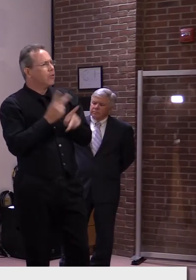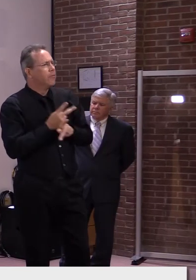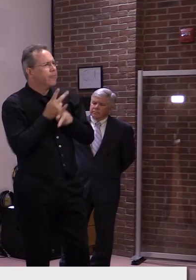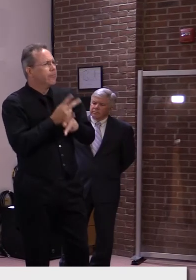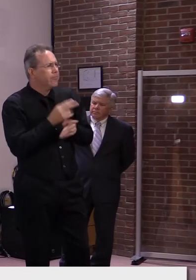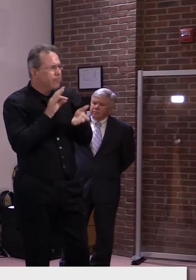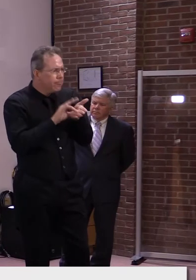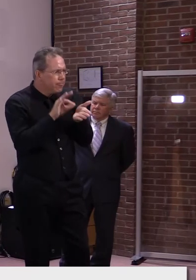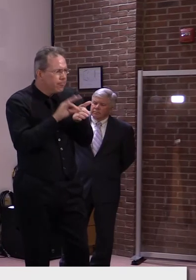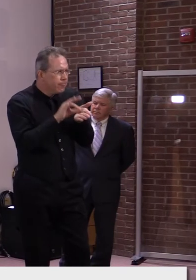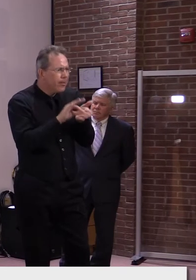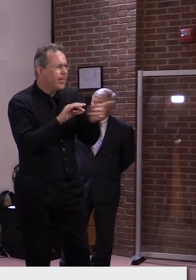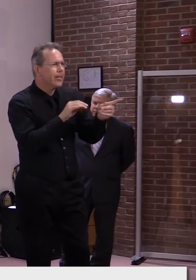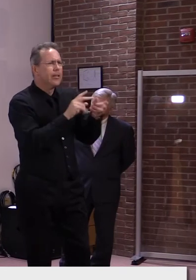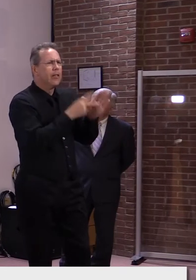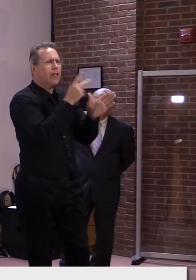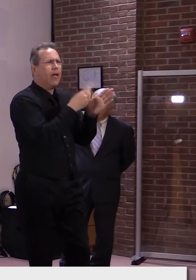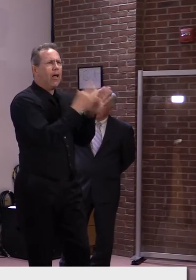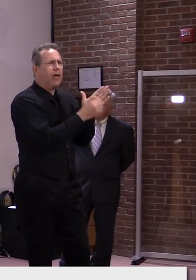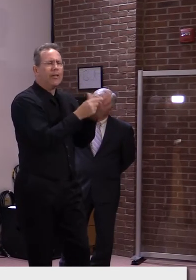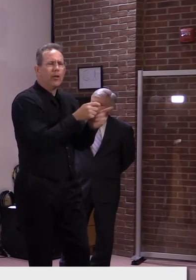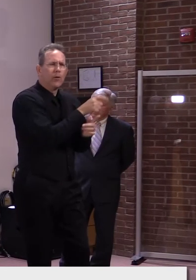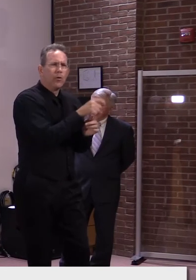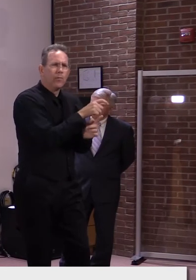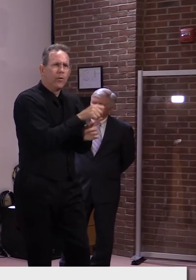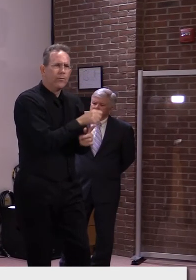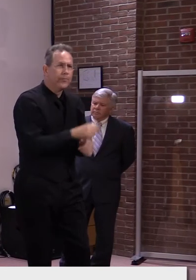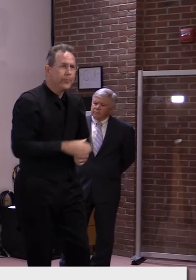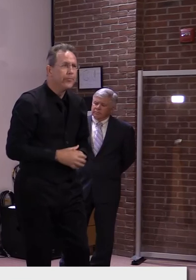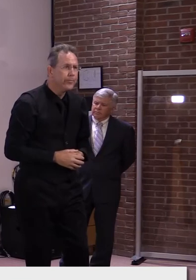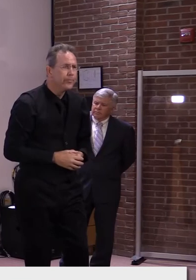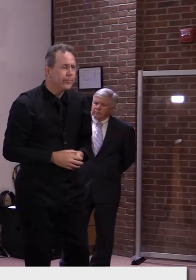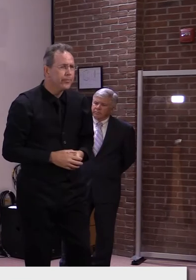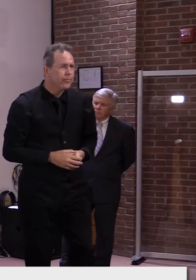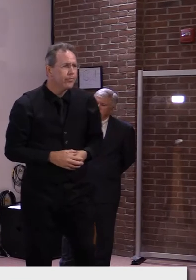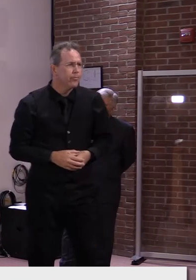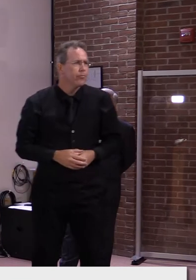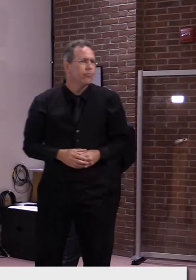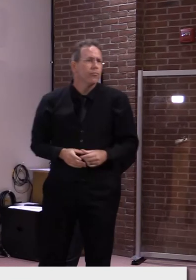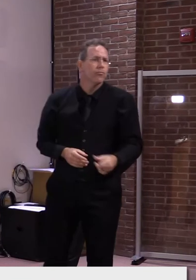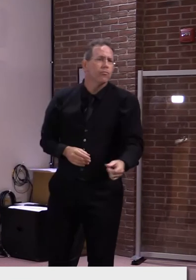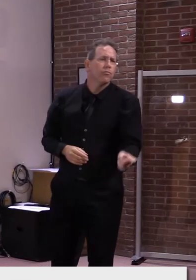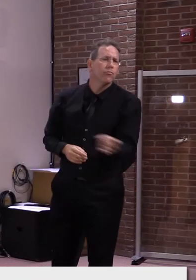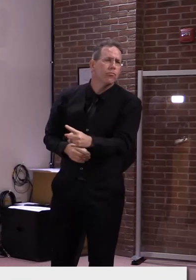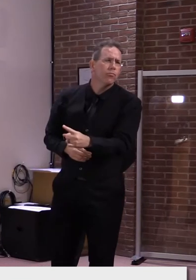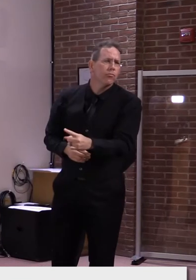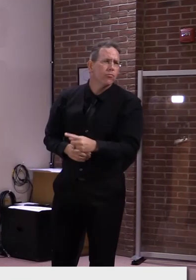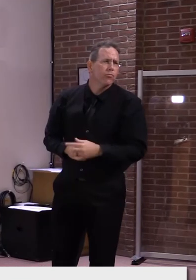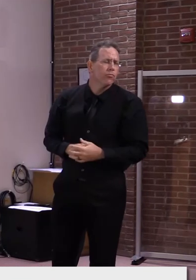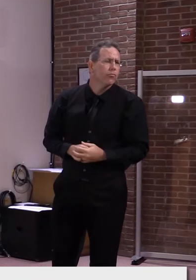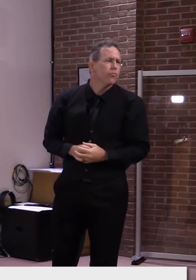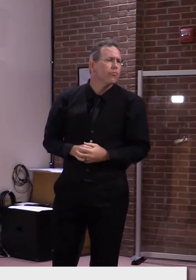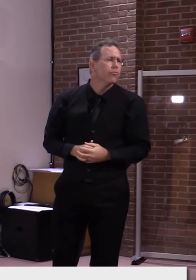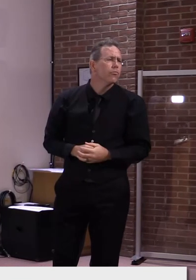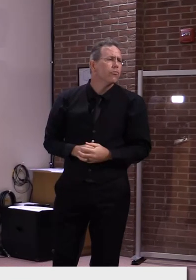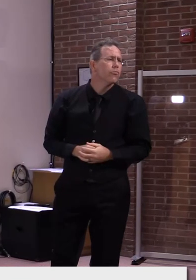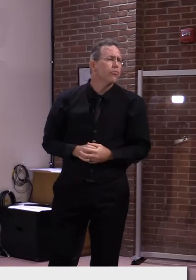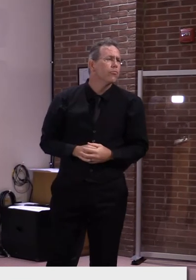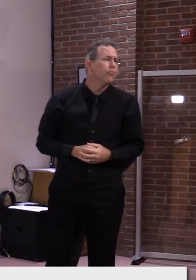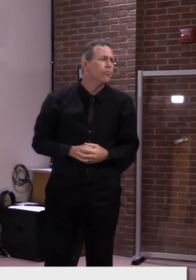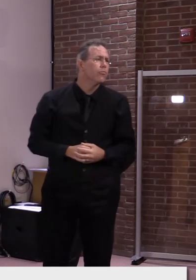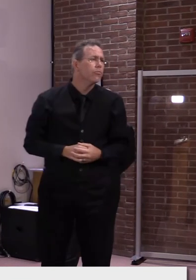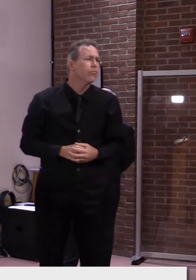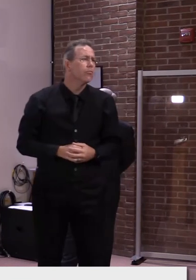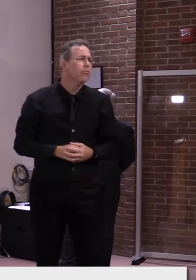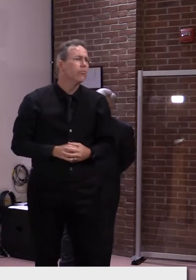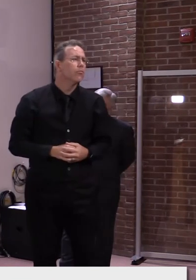So is it fair to say that the numbers would have been corrected, but now they're being corrected in a much quicker manner? Yeah, I mean, that's the hope, is